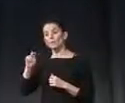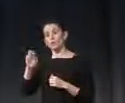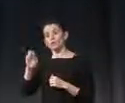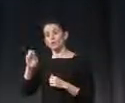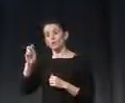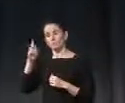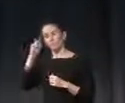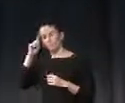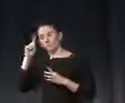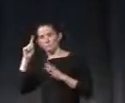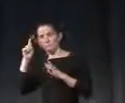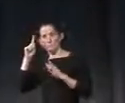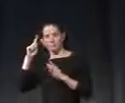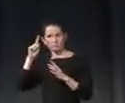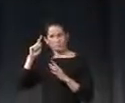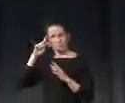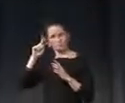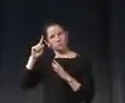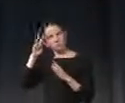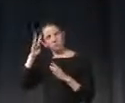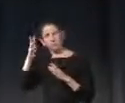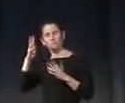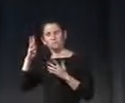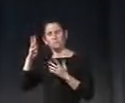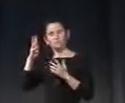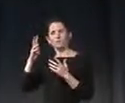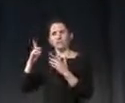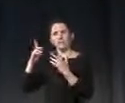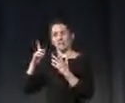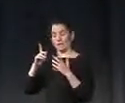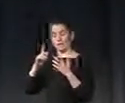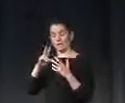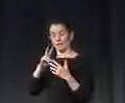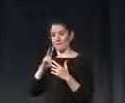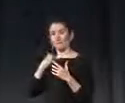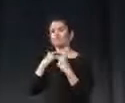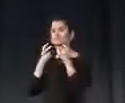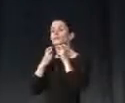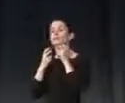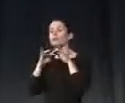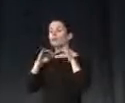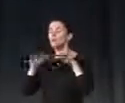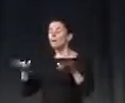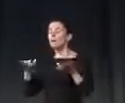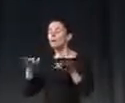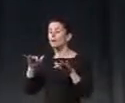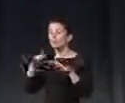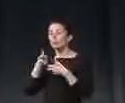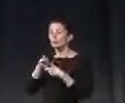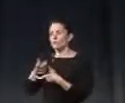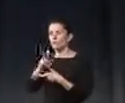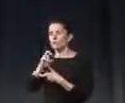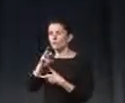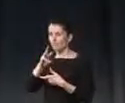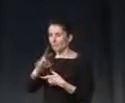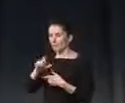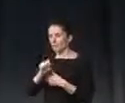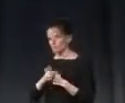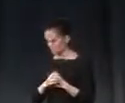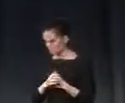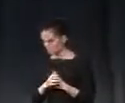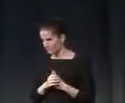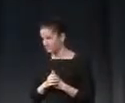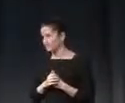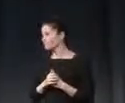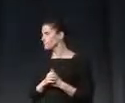of resonance in the vocal tract. As the oral cavities changed position during speech, different frequencies were reinforced and